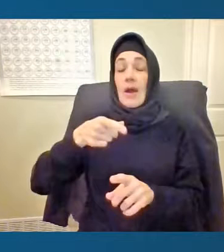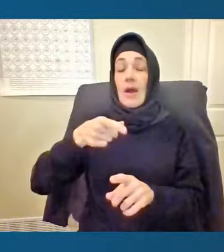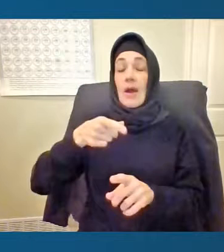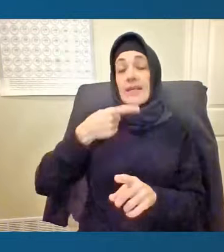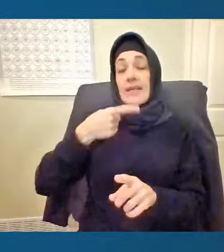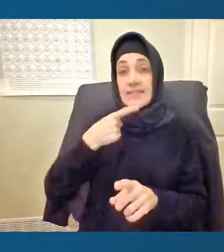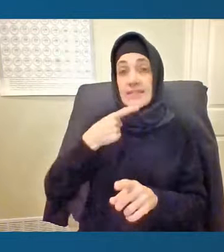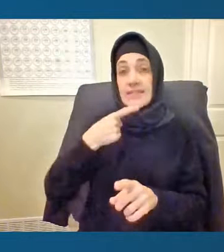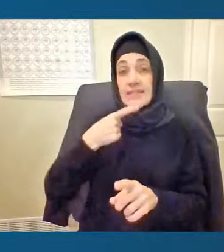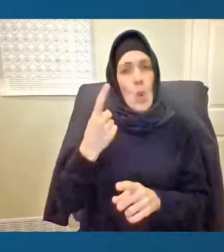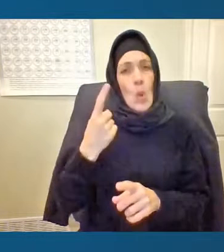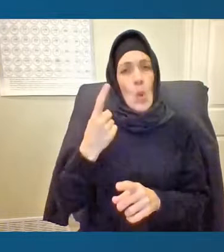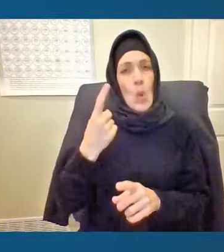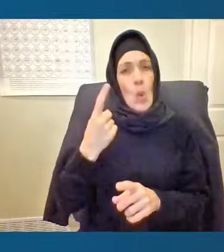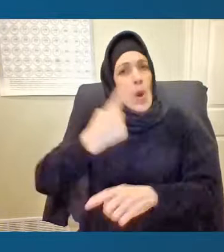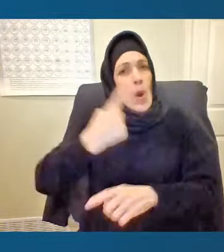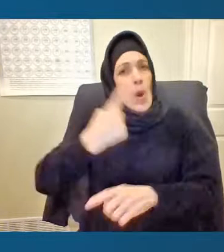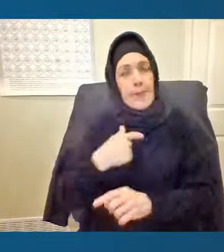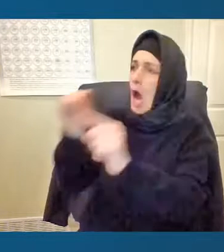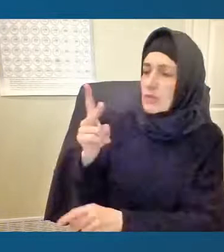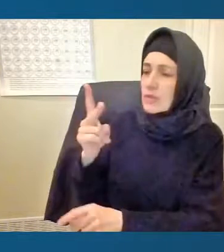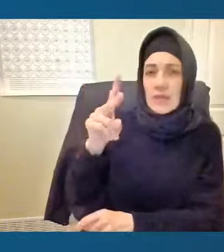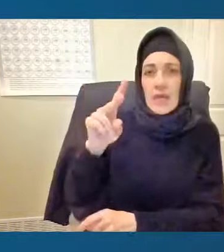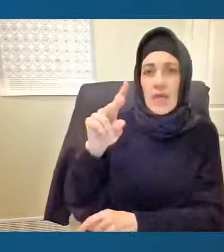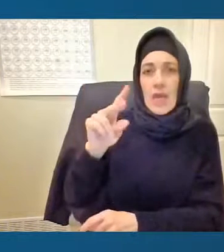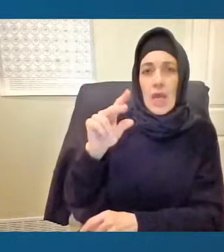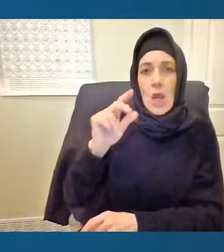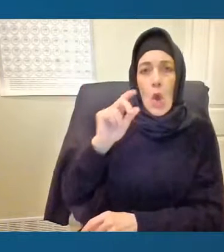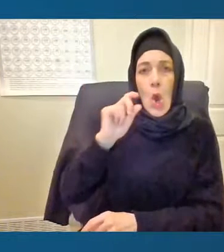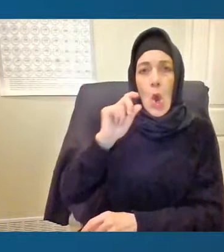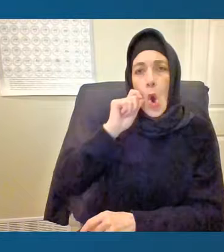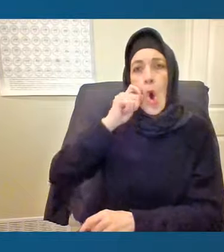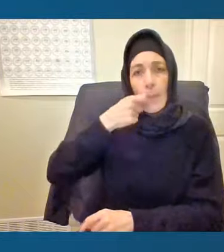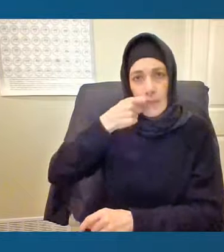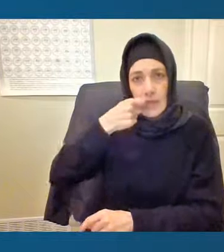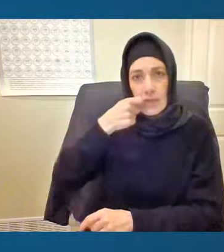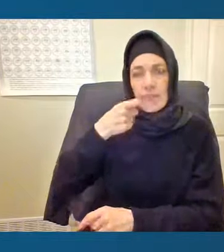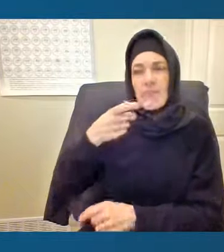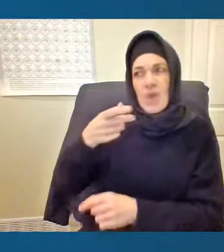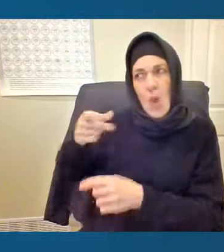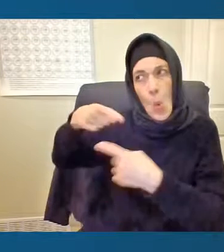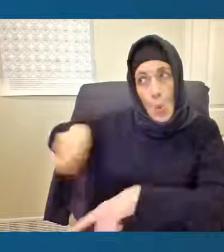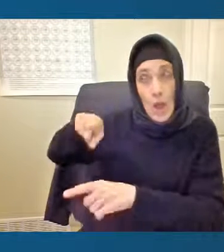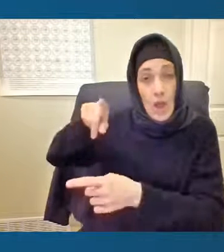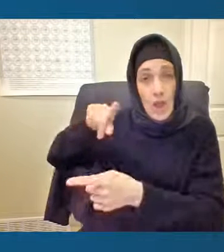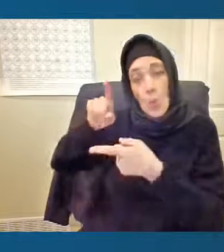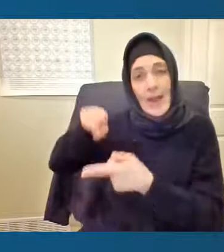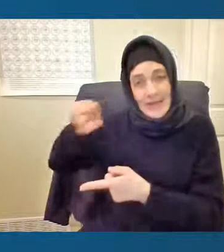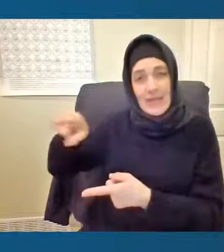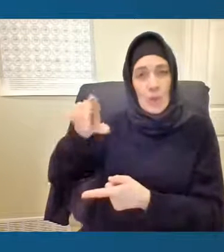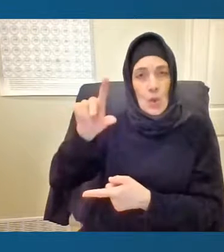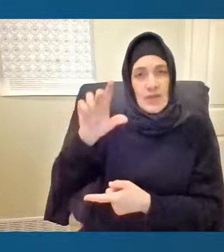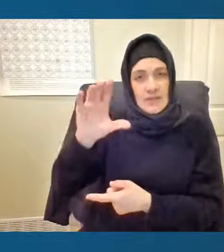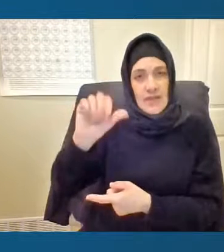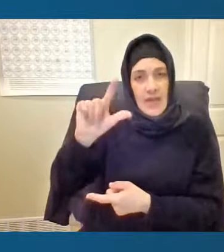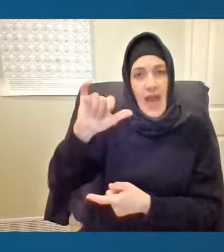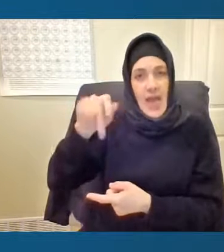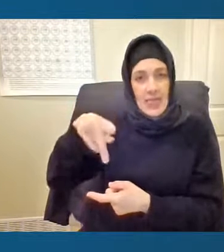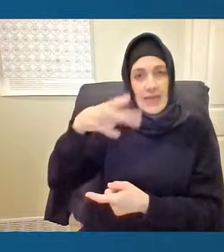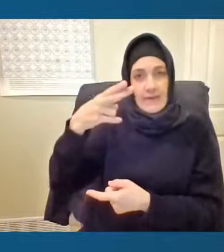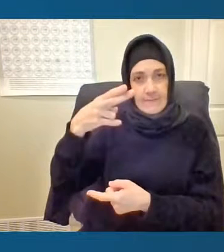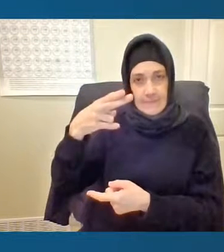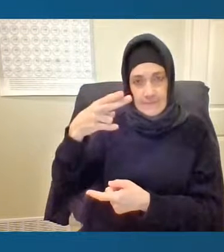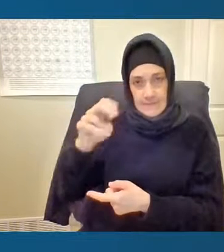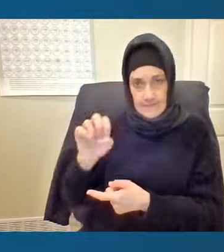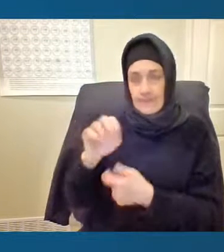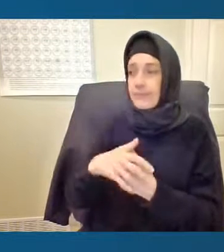And this was while he's Amir al-Mu'mineen, meaning he's the Khalifa. He's the caliph. He's running the whole show. He says,